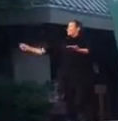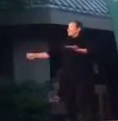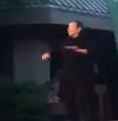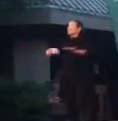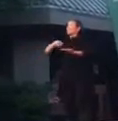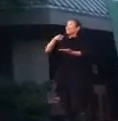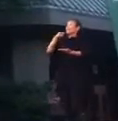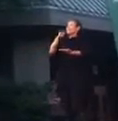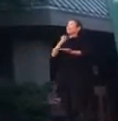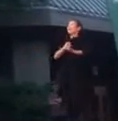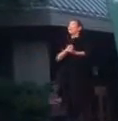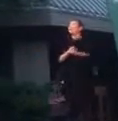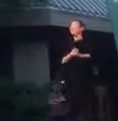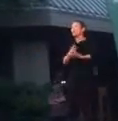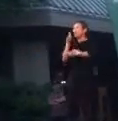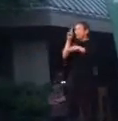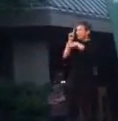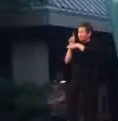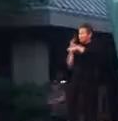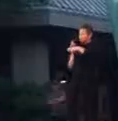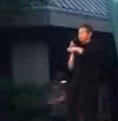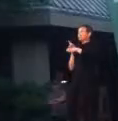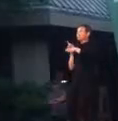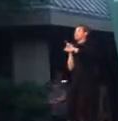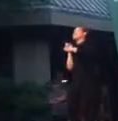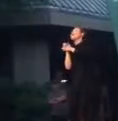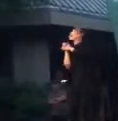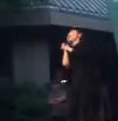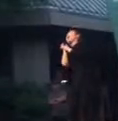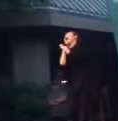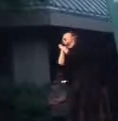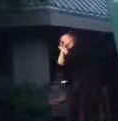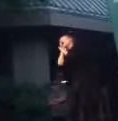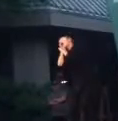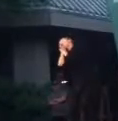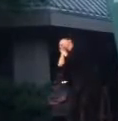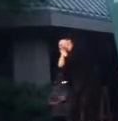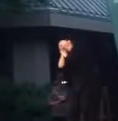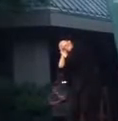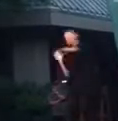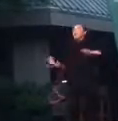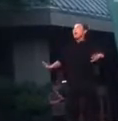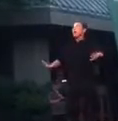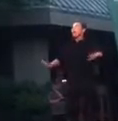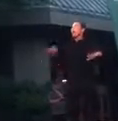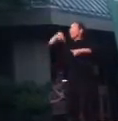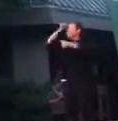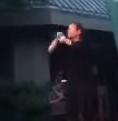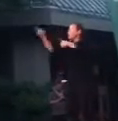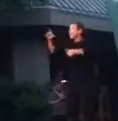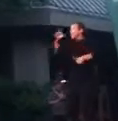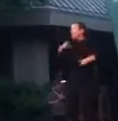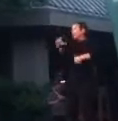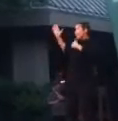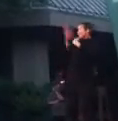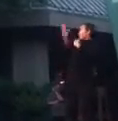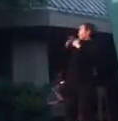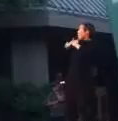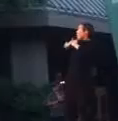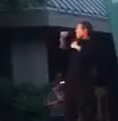Nice long tails. And he got drowsy and was getting no! I remember what the priest told